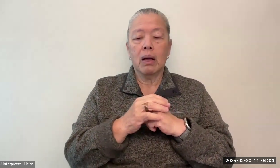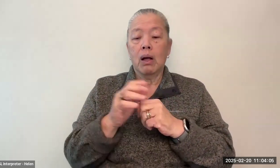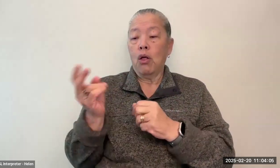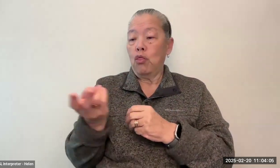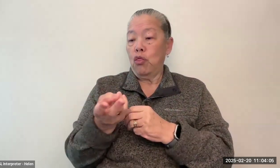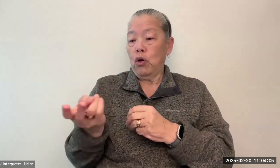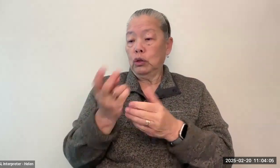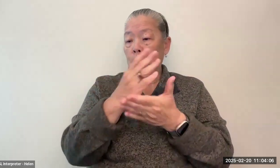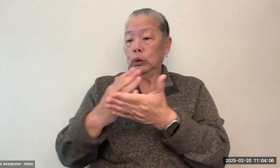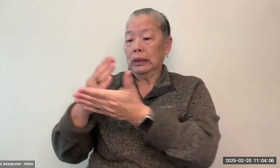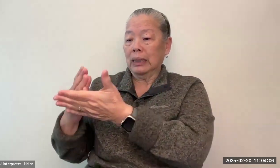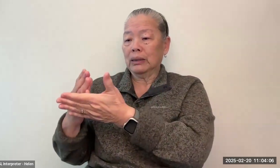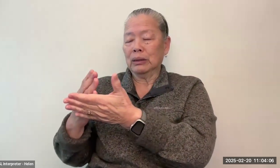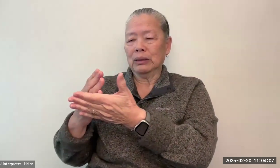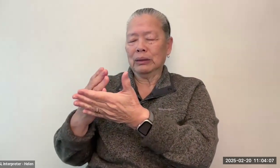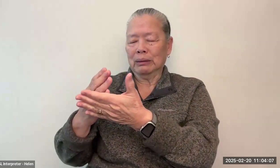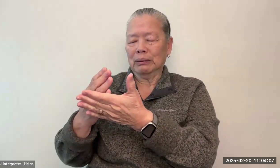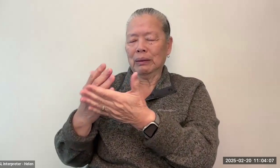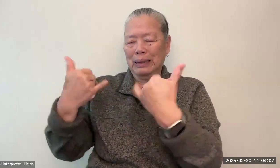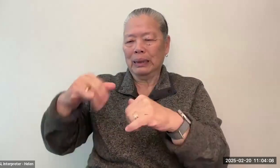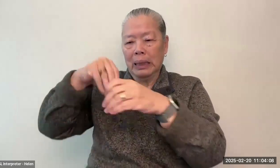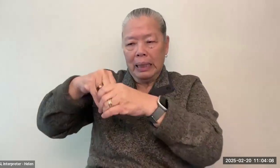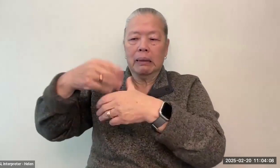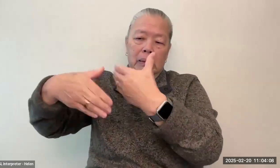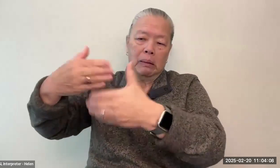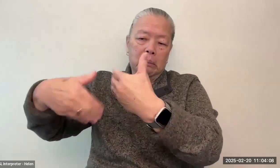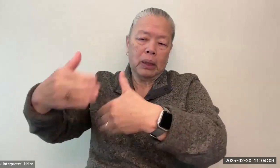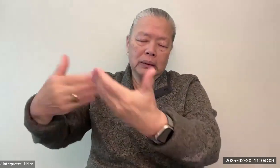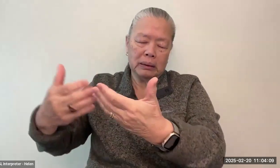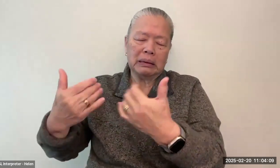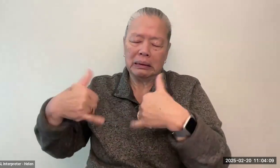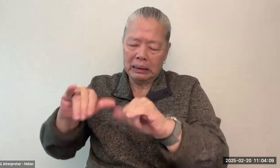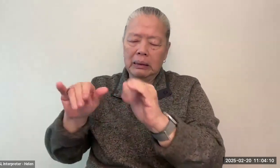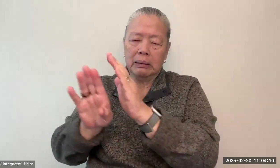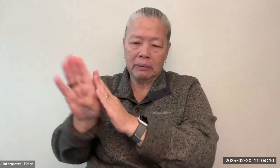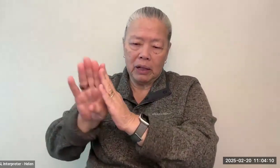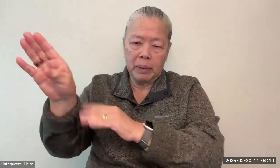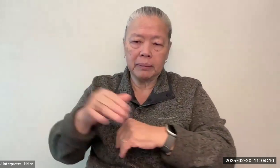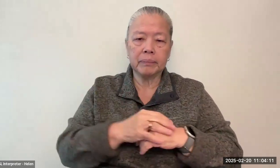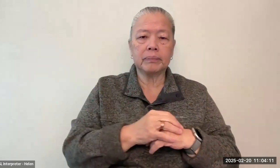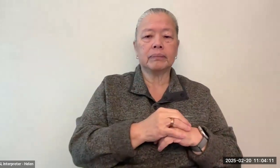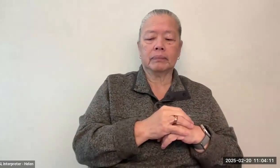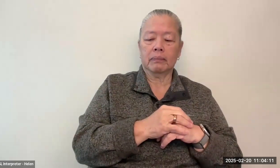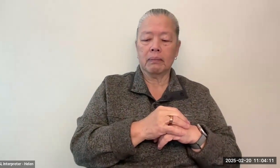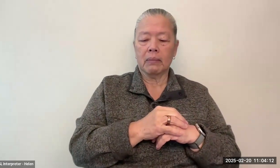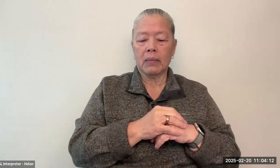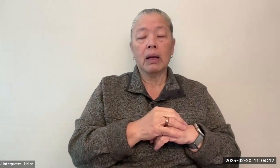is still being worked out. We'll hear more about that later. Second, among things that do not